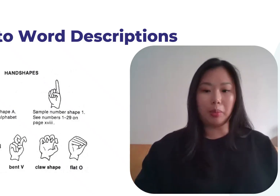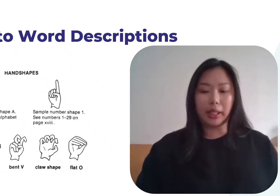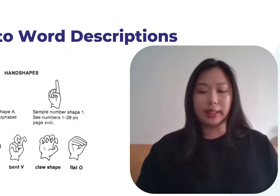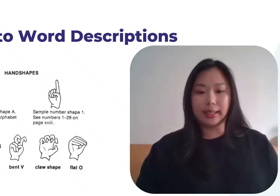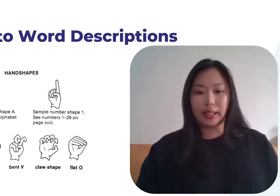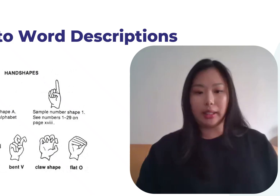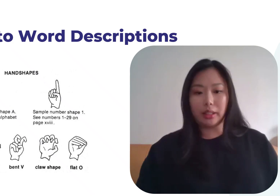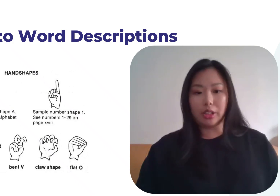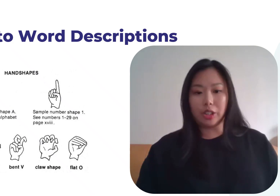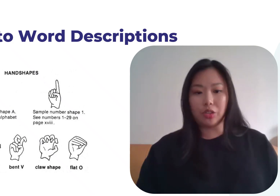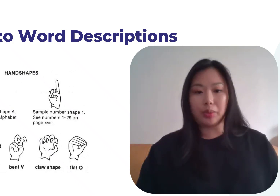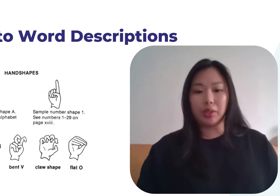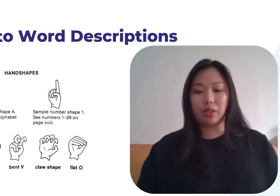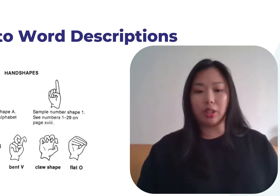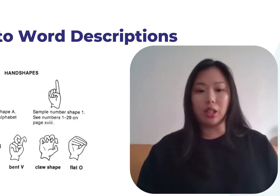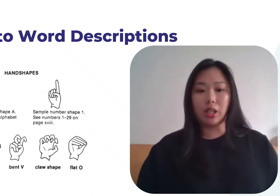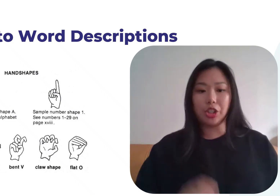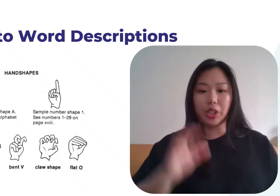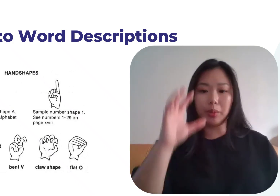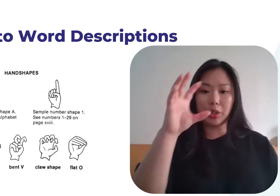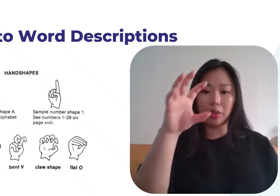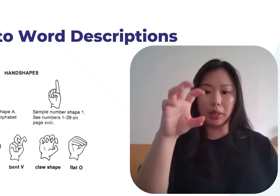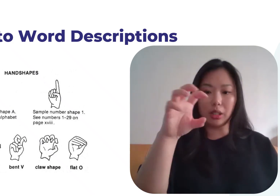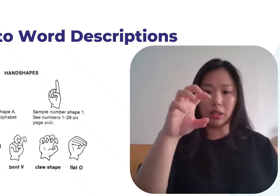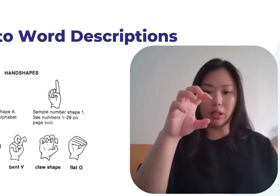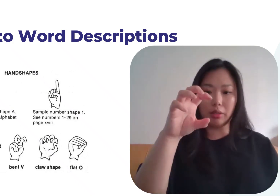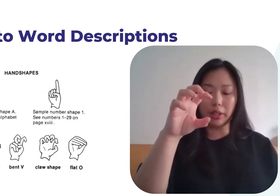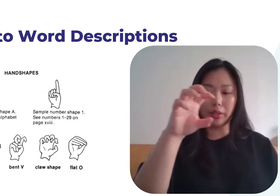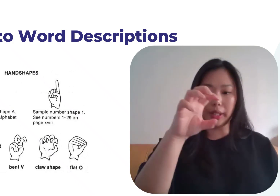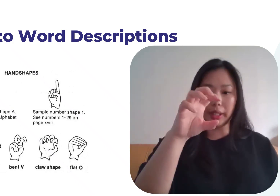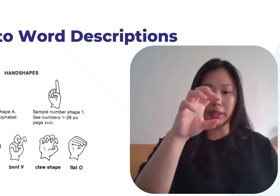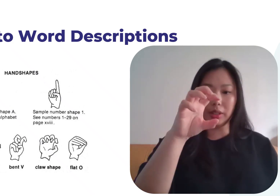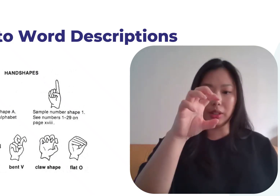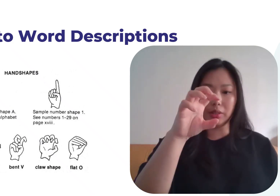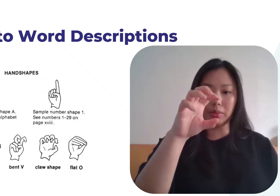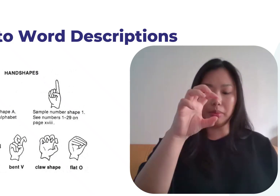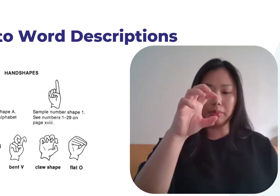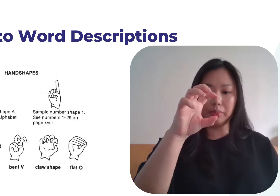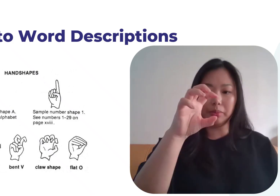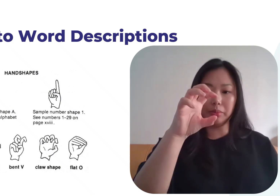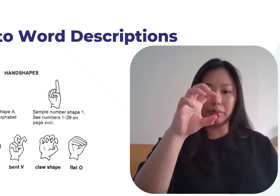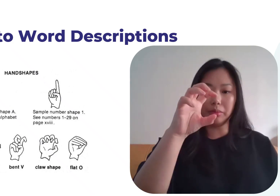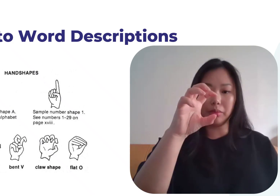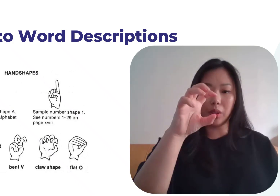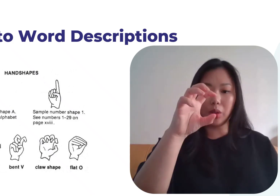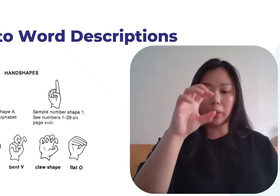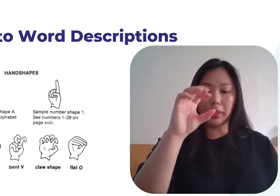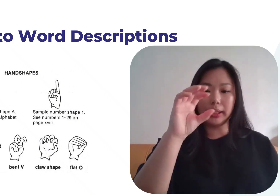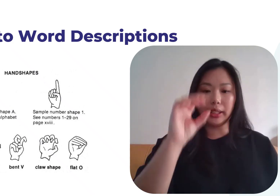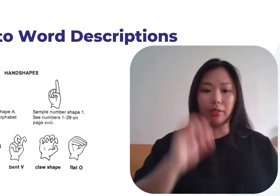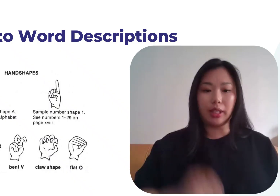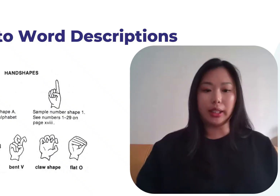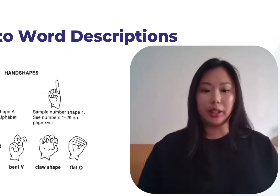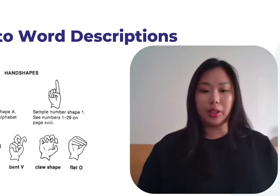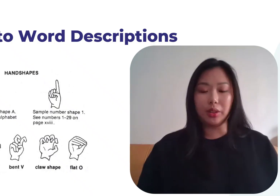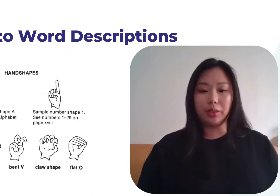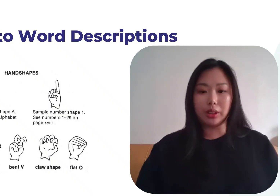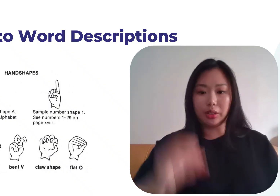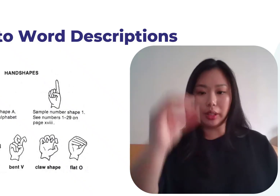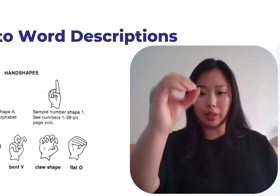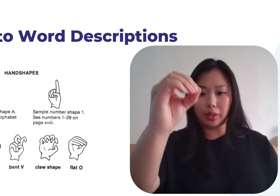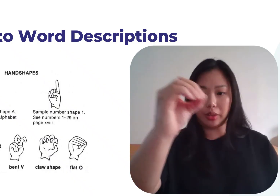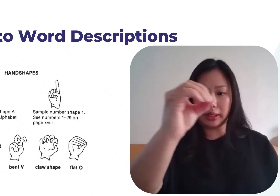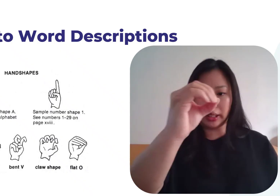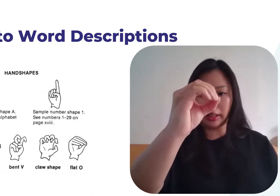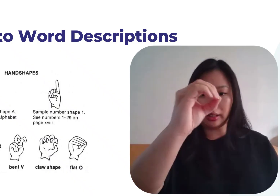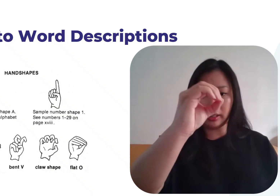You might see the description for a claw shape, so you make a claw with your hand. Or you might see a flat O, so